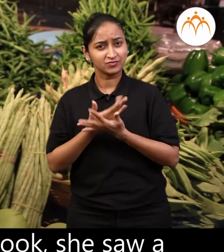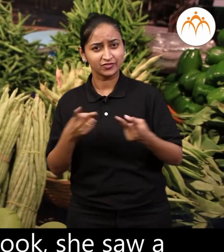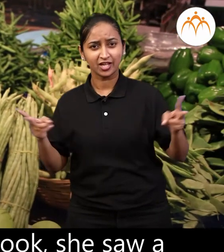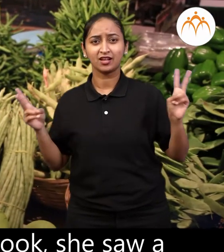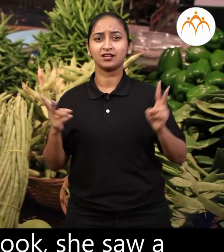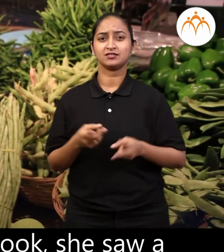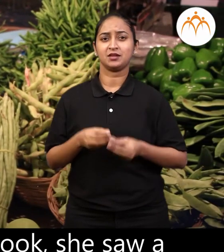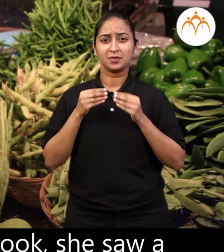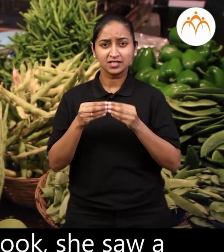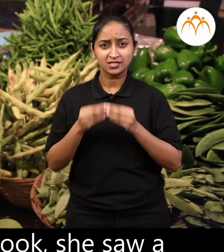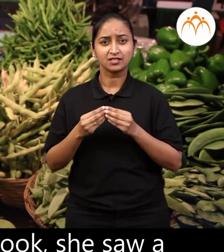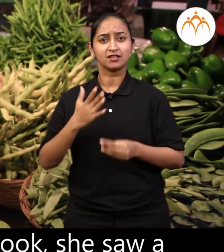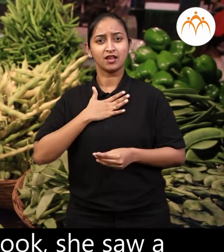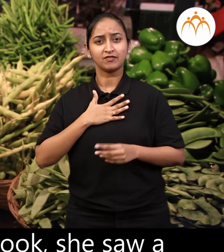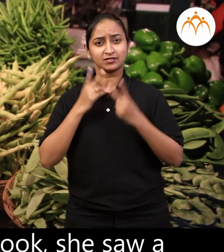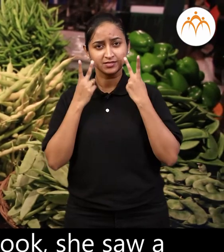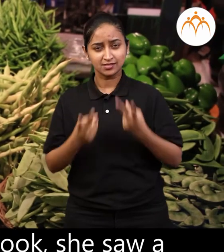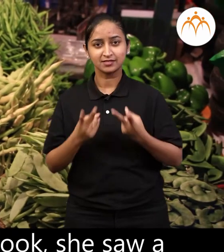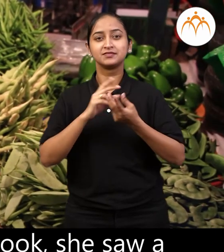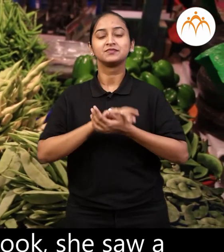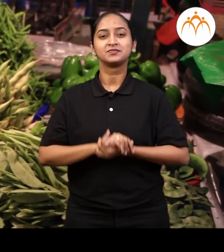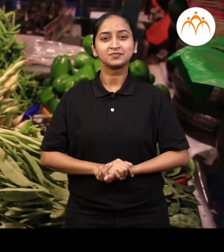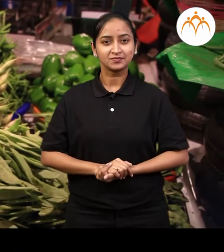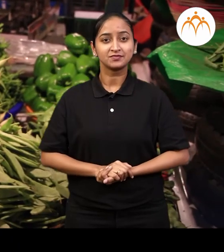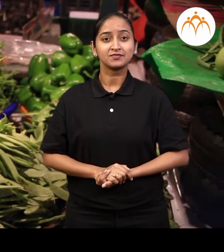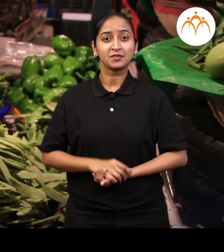saw a lot of other green vegetables.